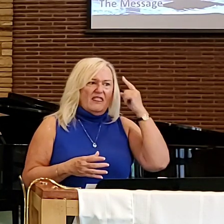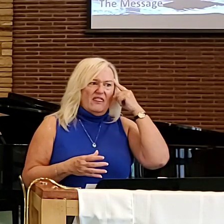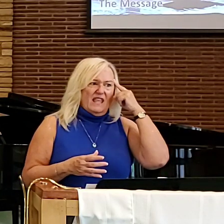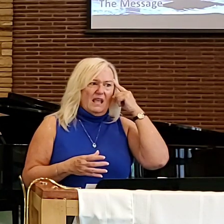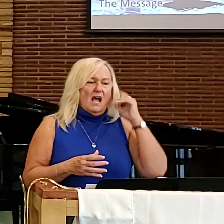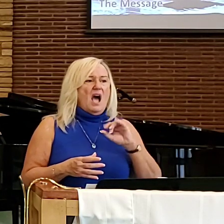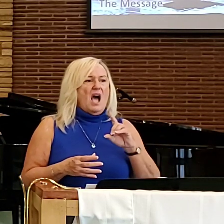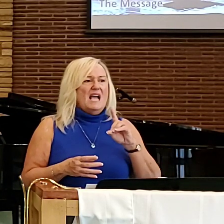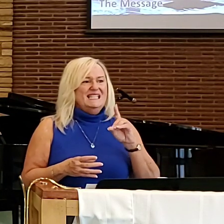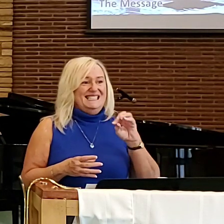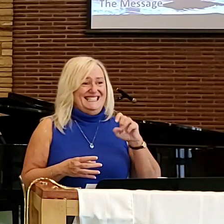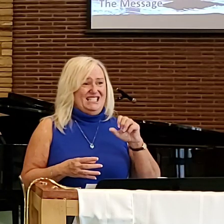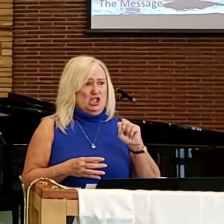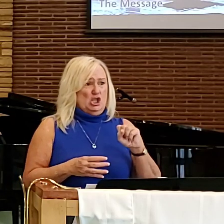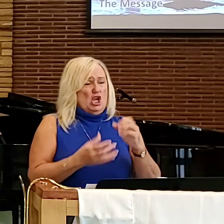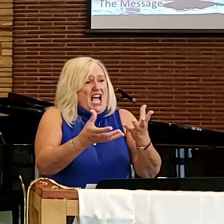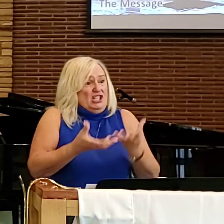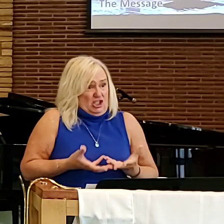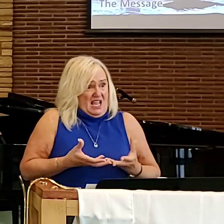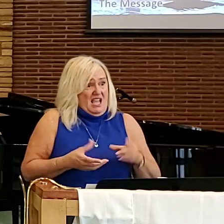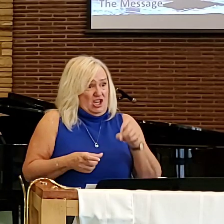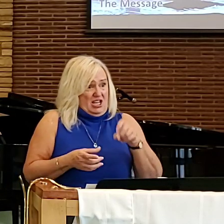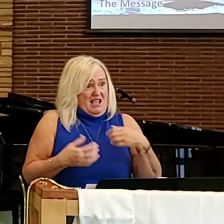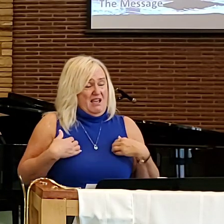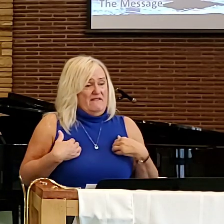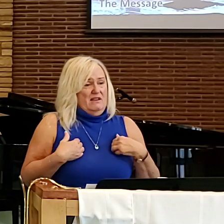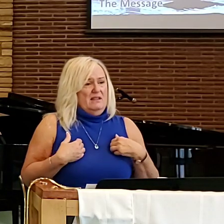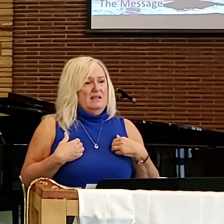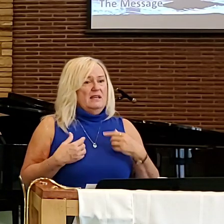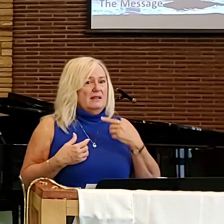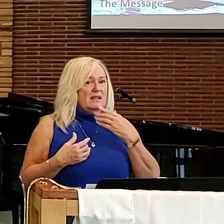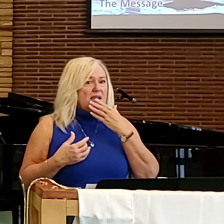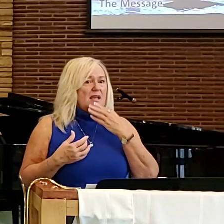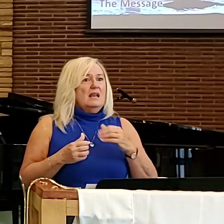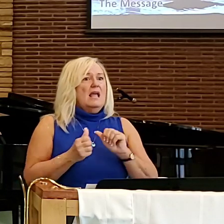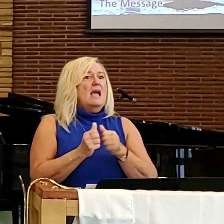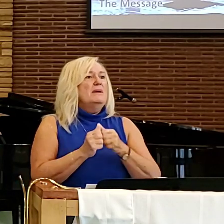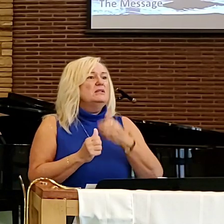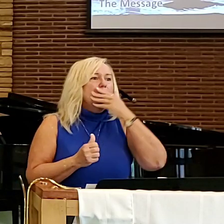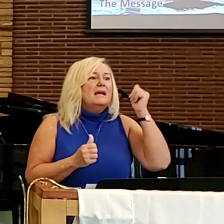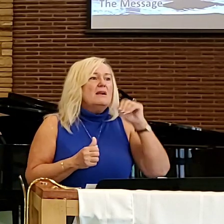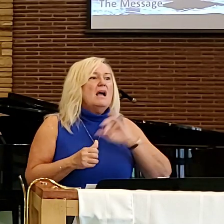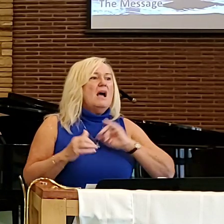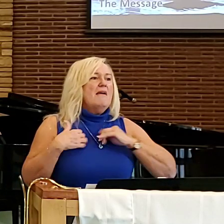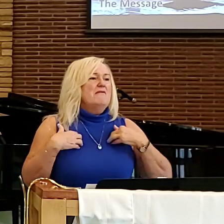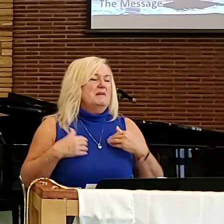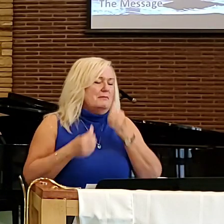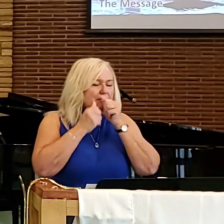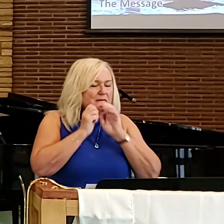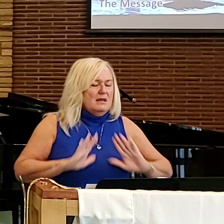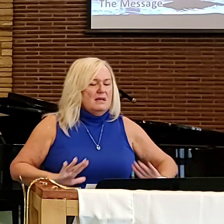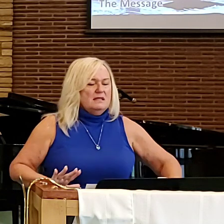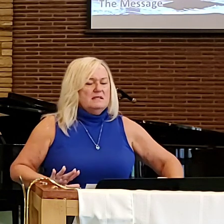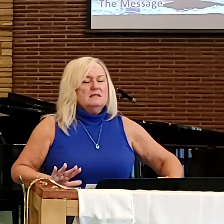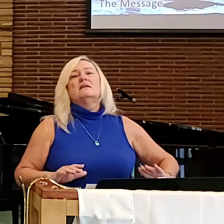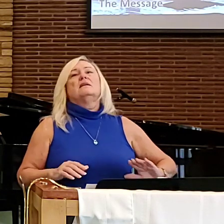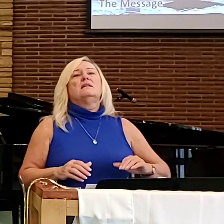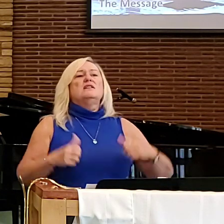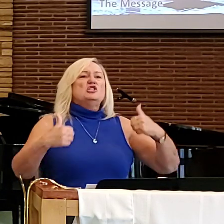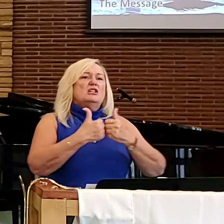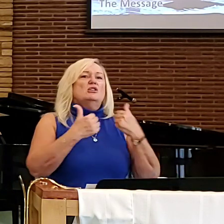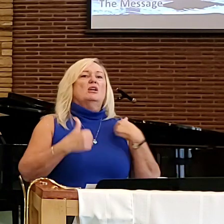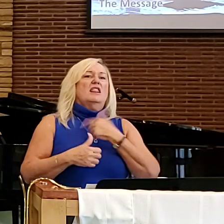and then think about how much better I've been blessed. I think the challenge to our thinking